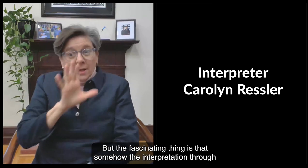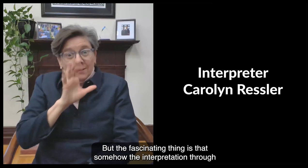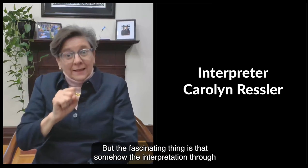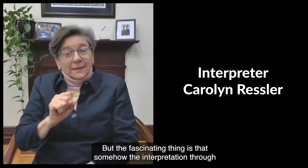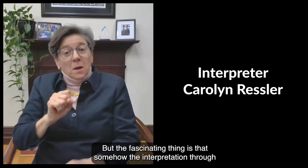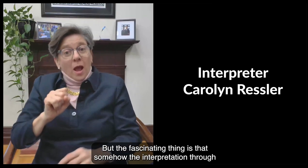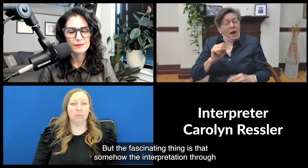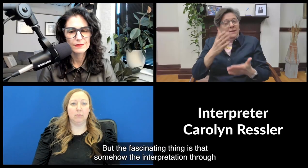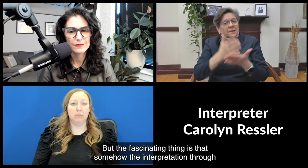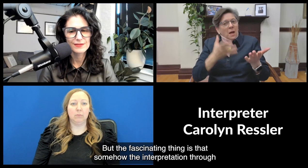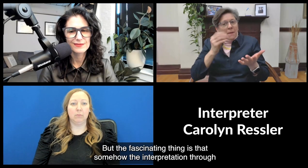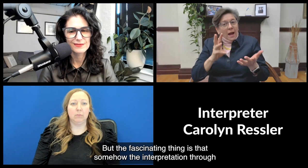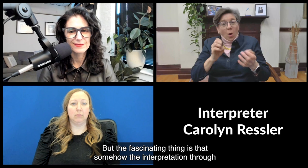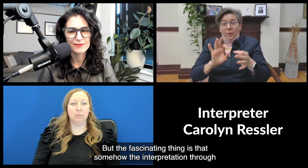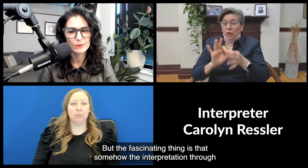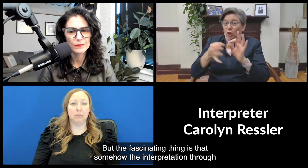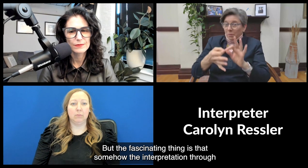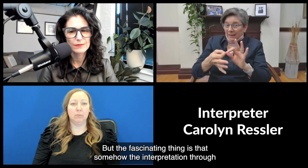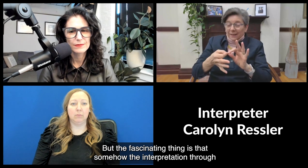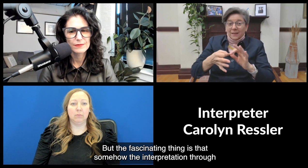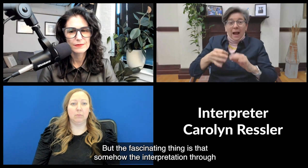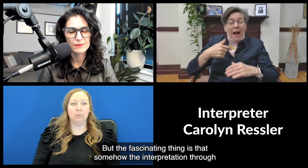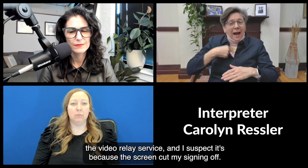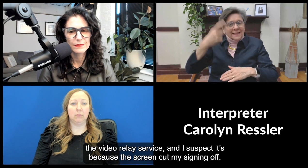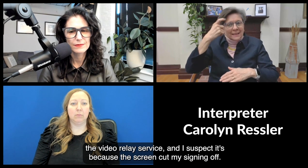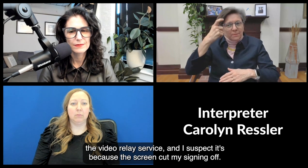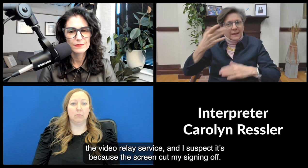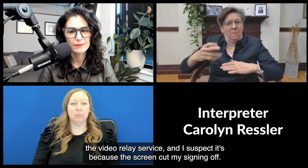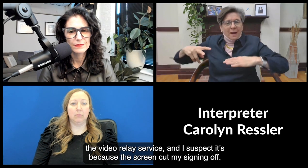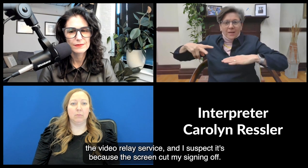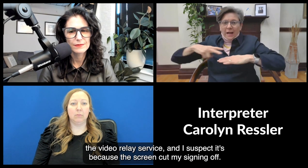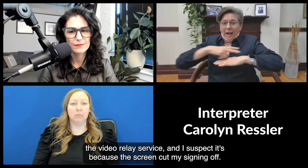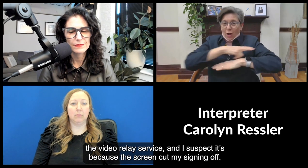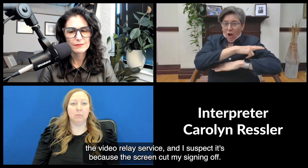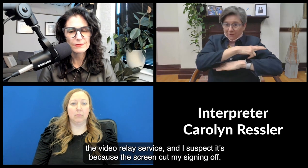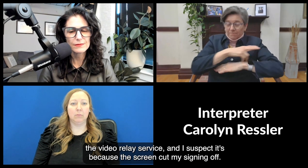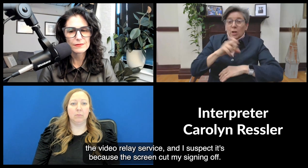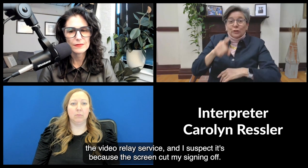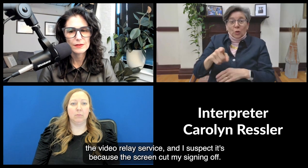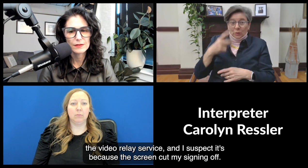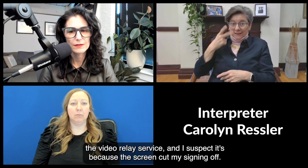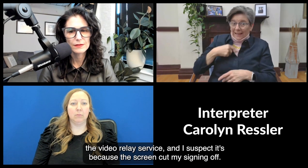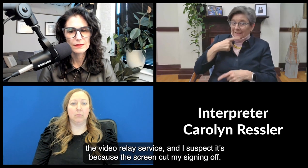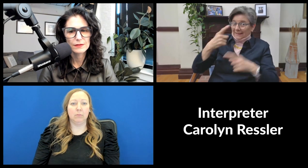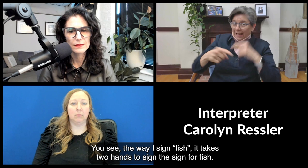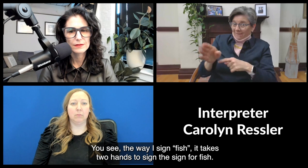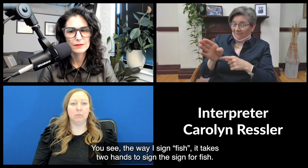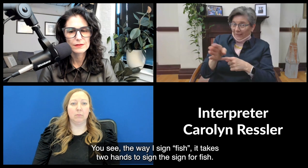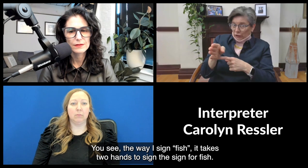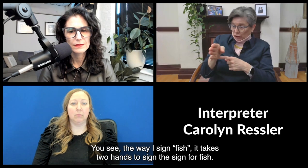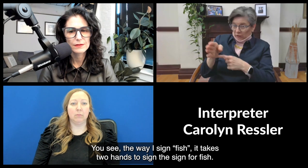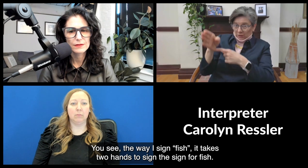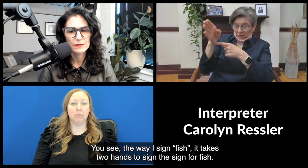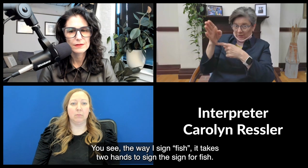fishbone. But the fascinating thing is that somehow the interpretation through the video relay service, and I suspect it's because the